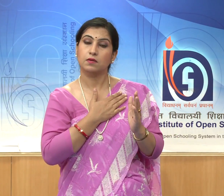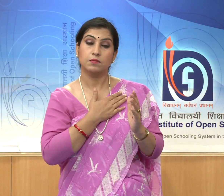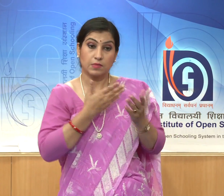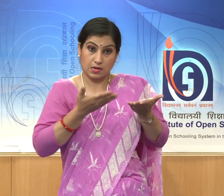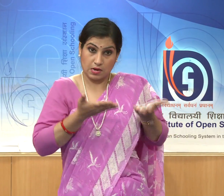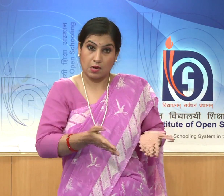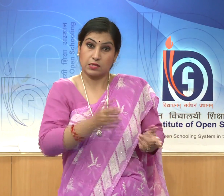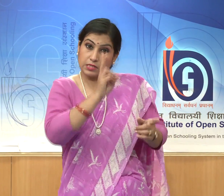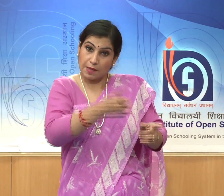currents